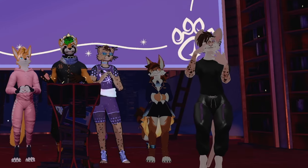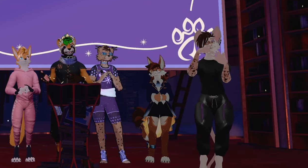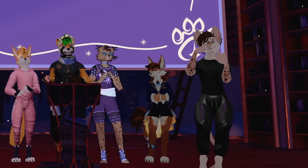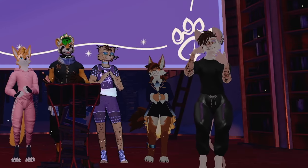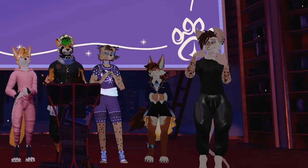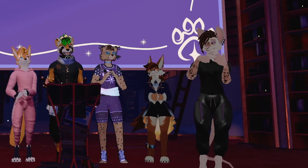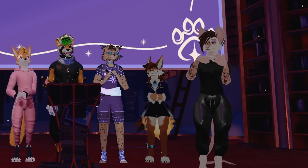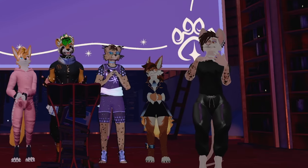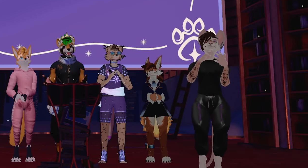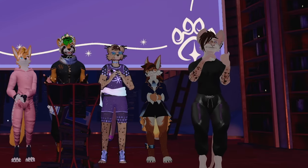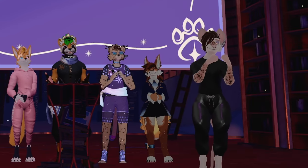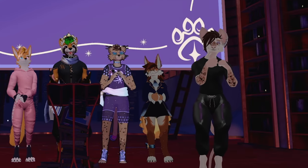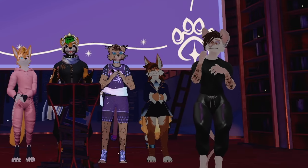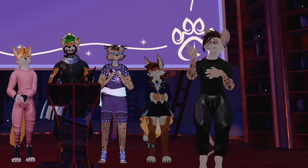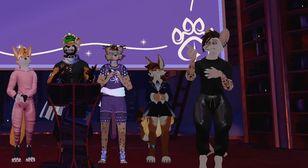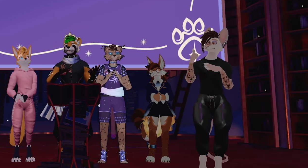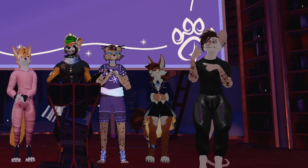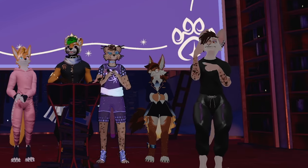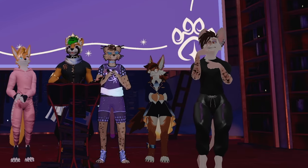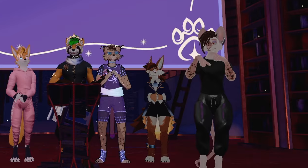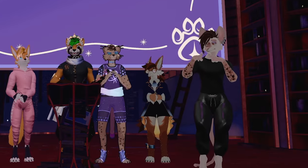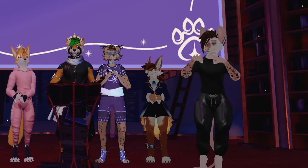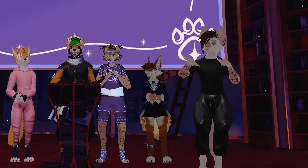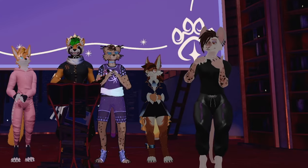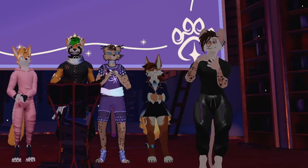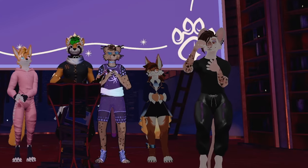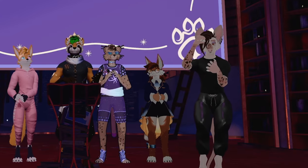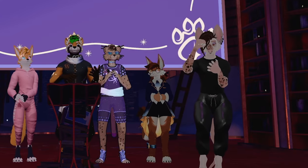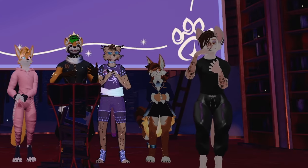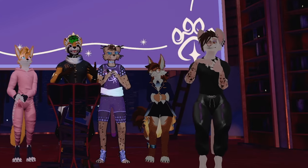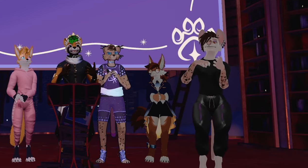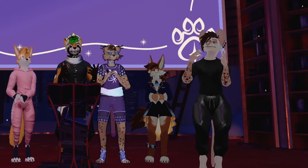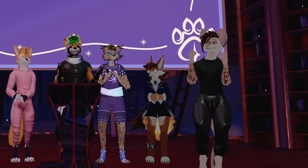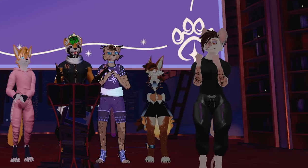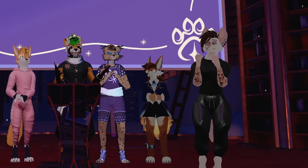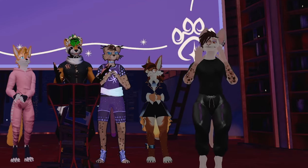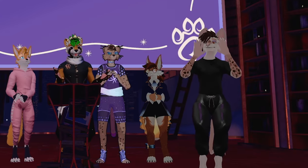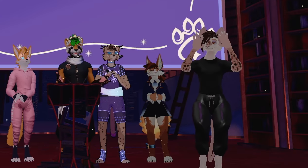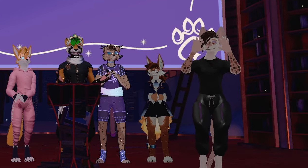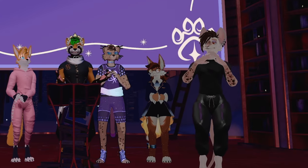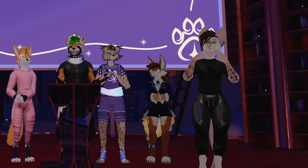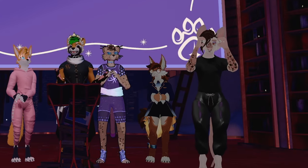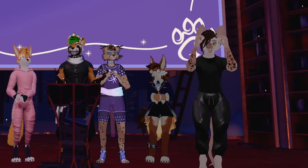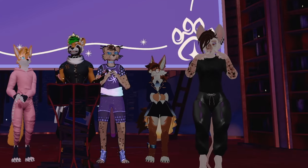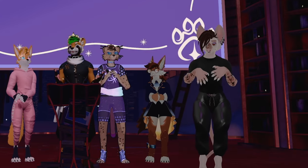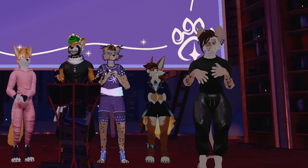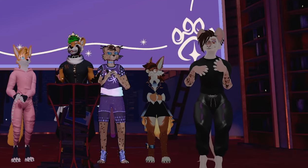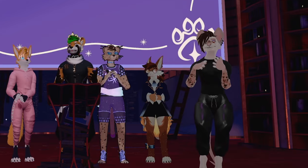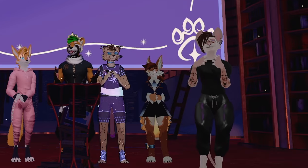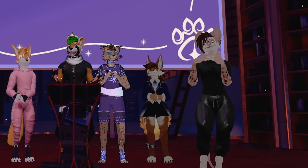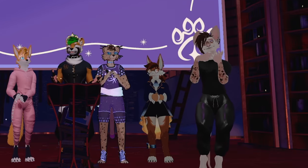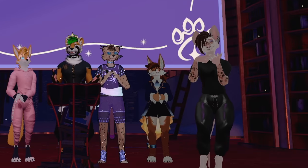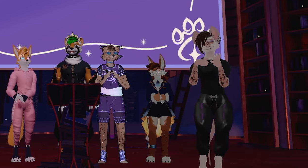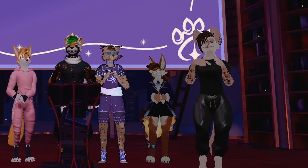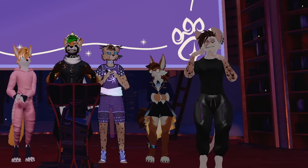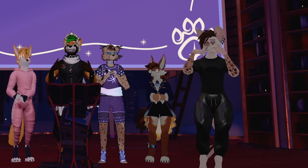to learn sign language on your own and with our wonderful teachers. Talk a little bit about what our wonderful teachers do and how they do it.